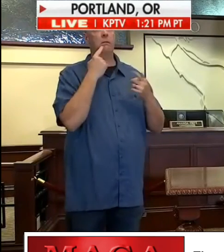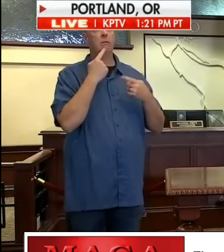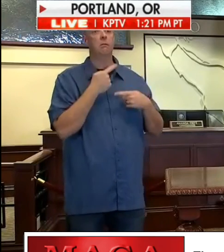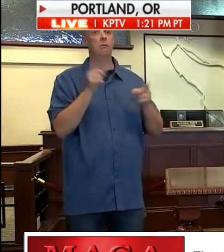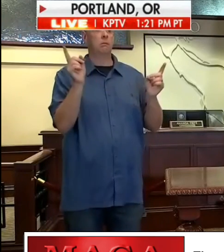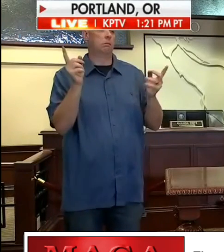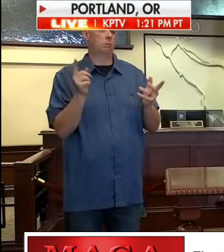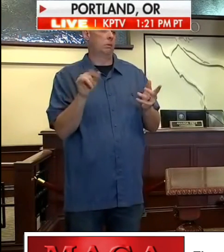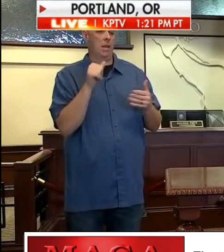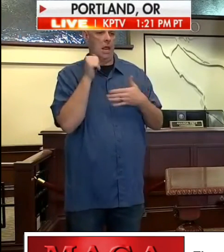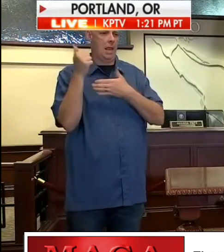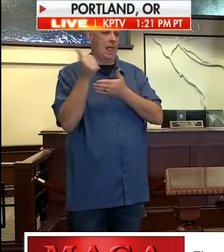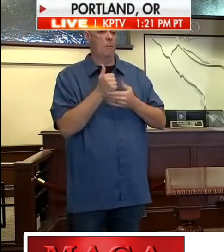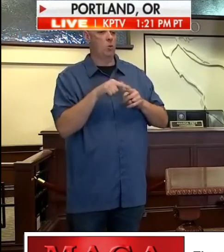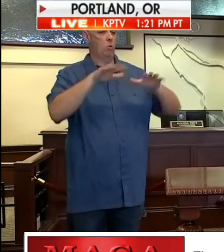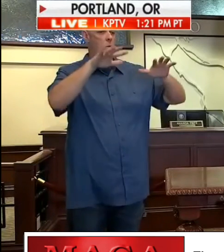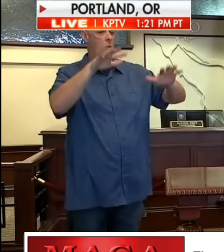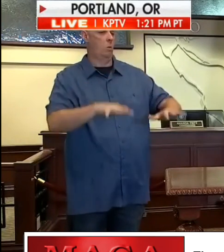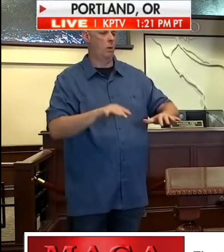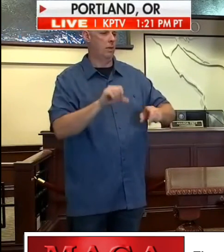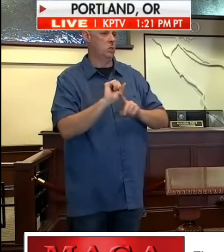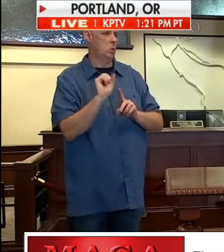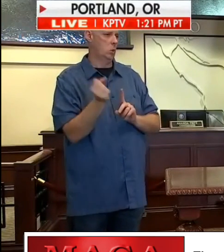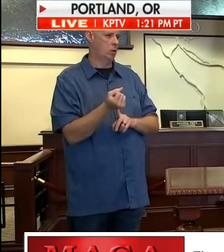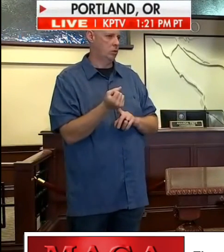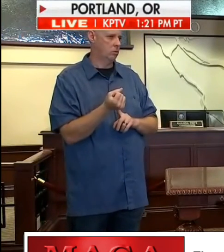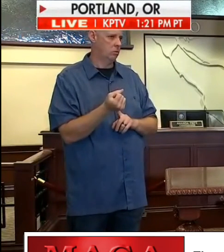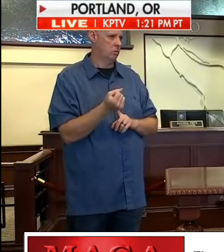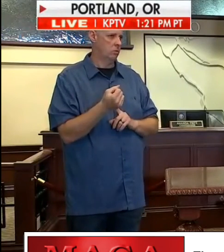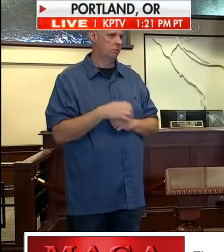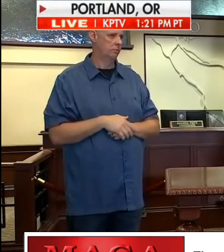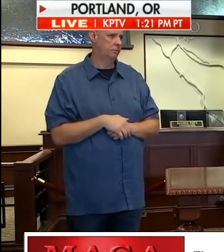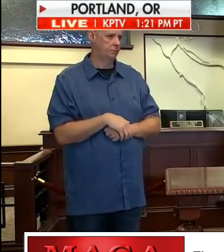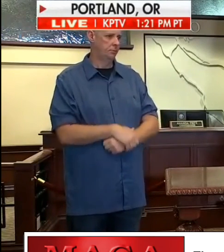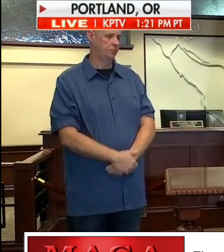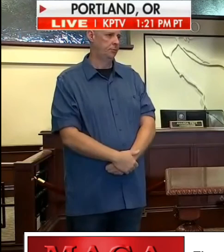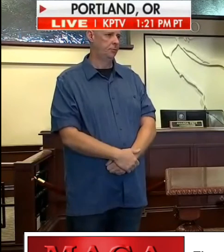think that would help de-escalate the situation or any potential flashpoints.